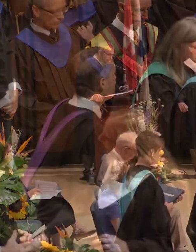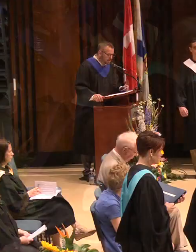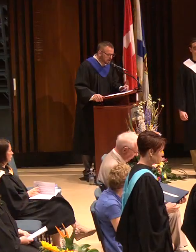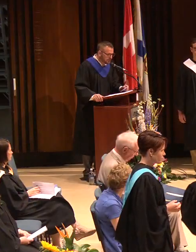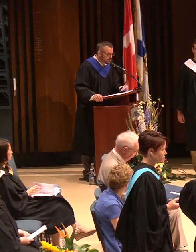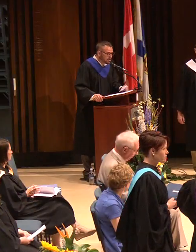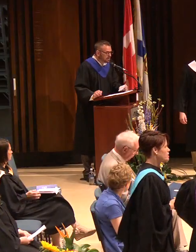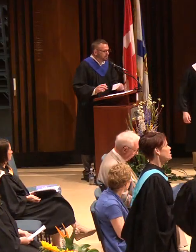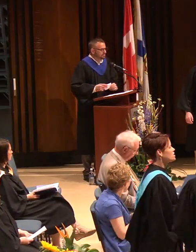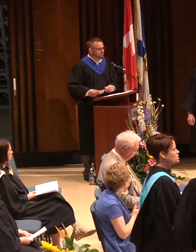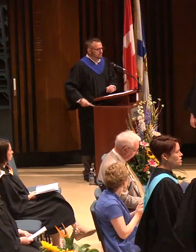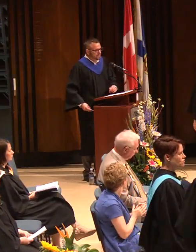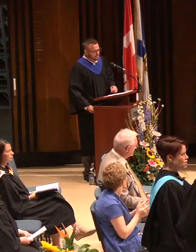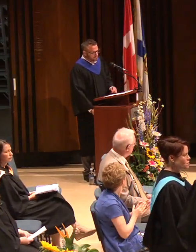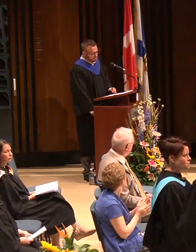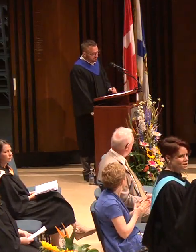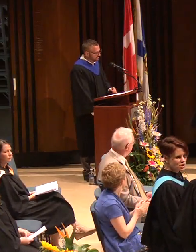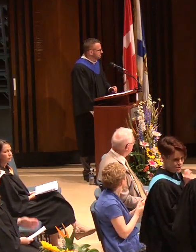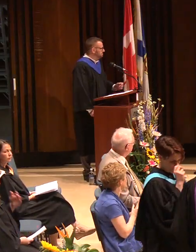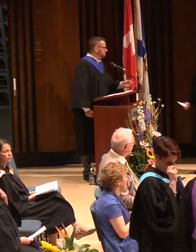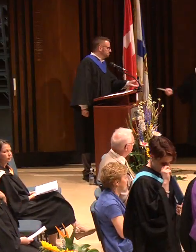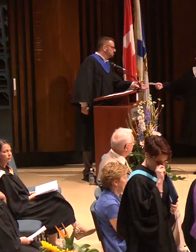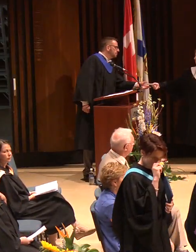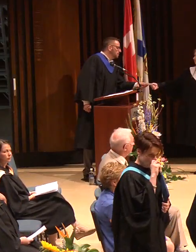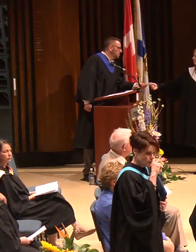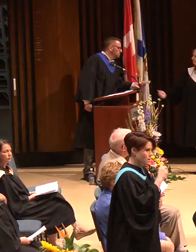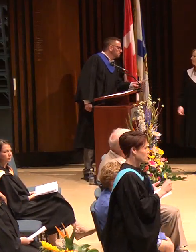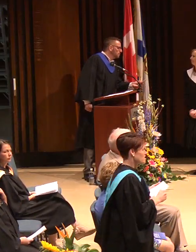John Robert Fougier.